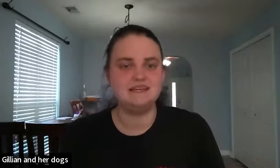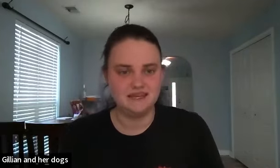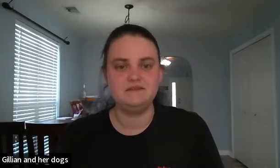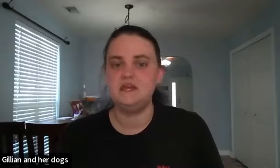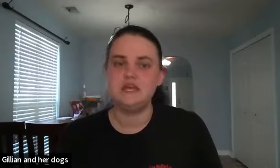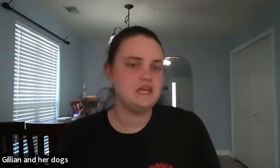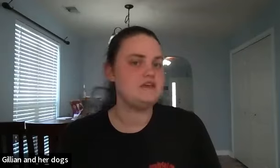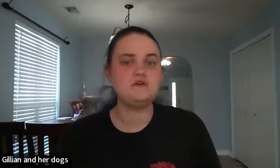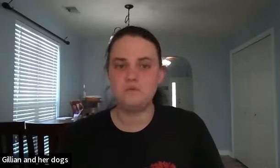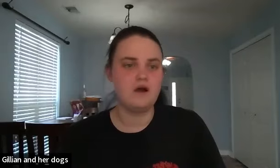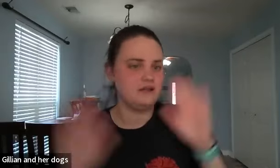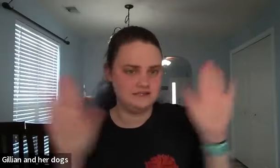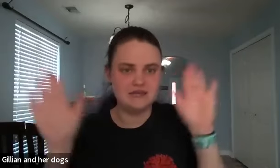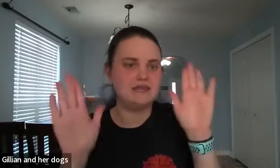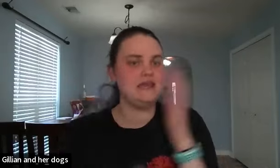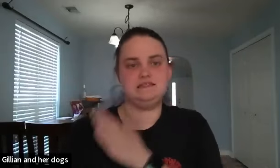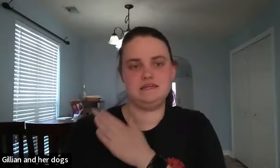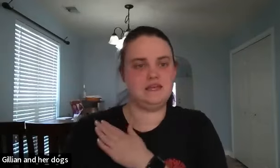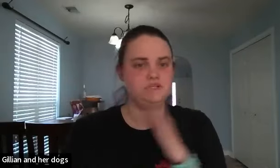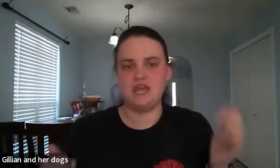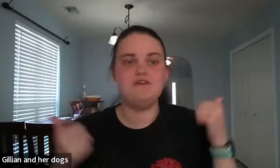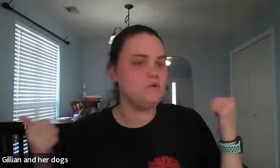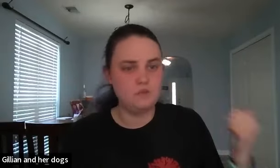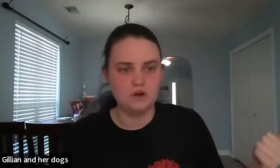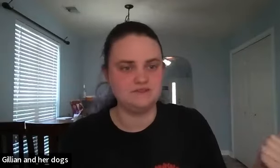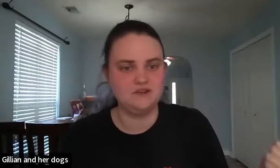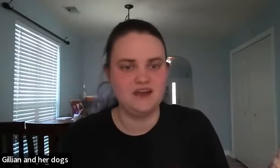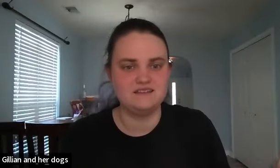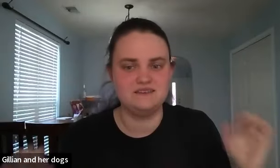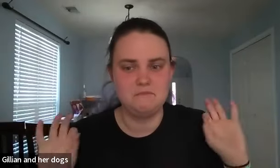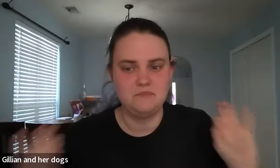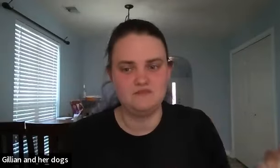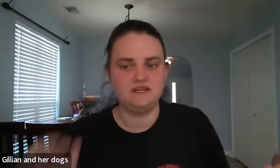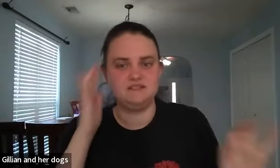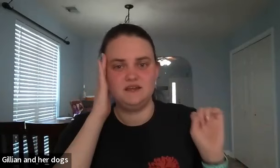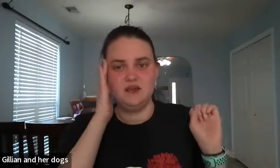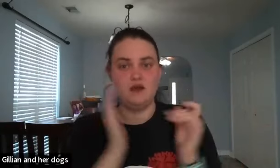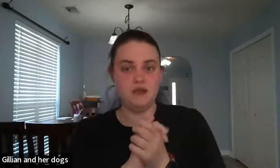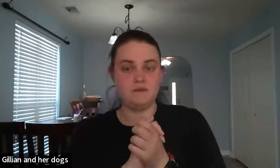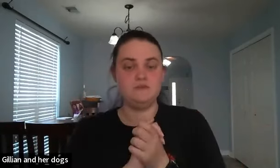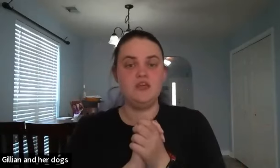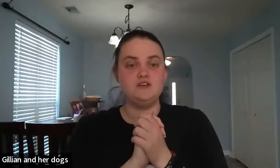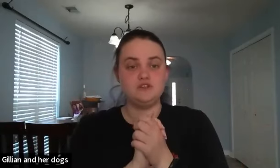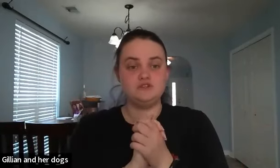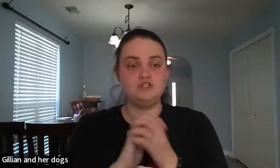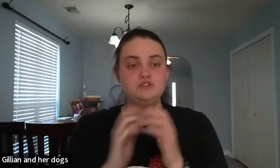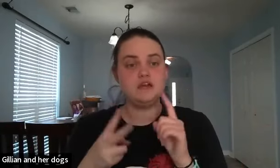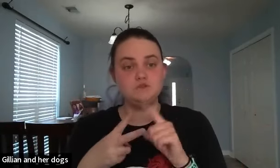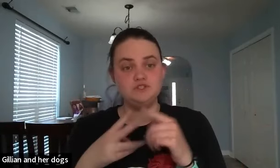Sunday, either one, Sunday, Sunday, whichever one works for you guys. Perfect. Okay. So do you guys want to